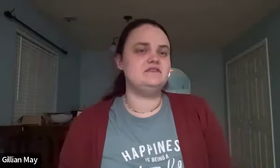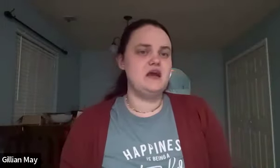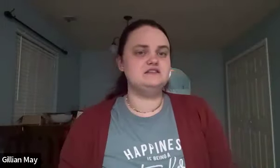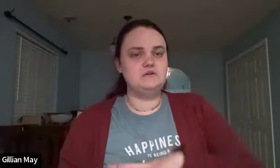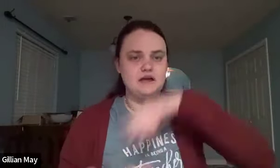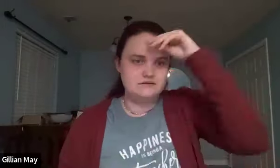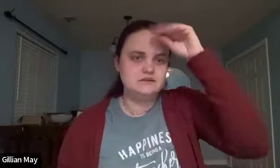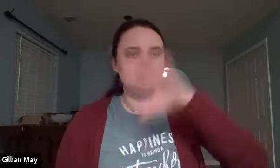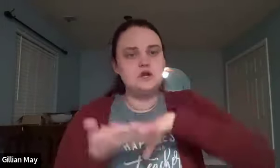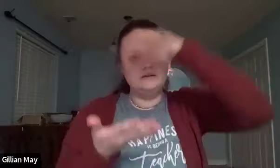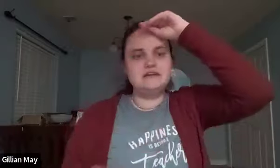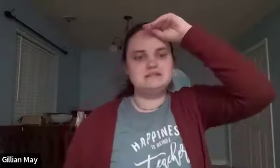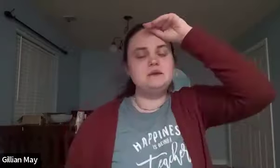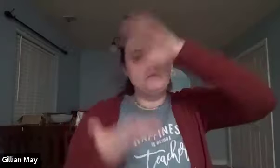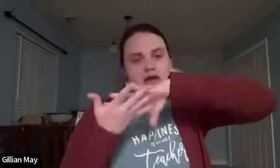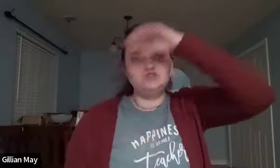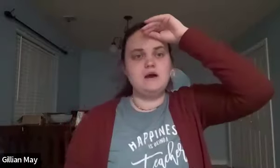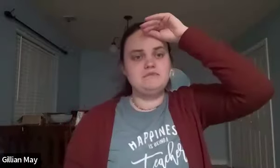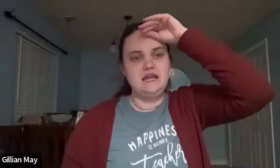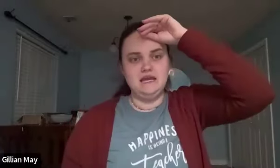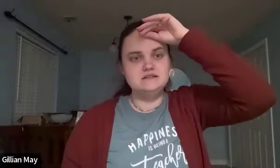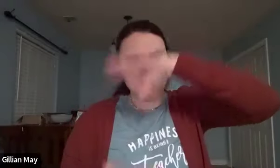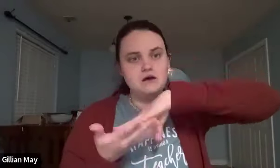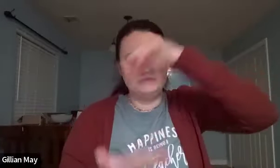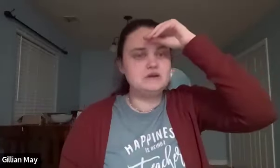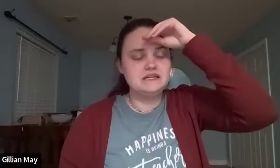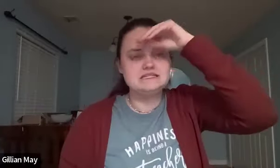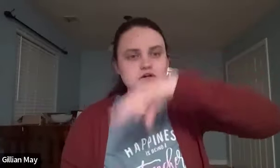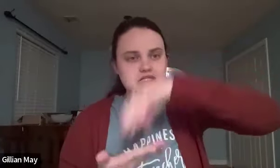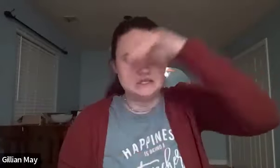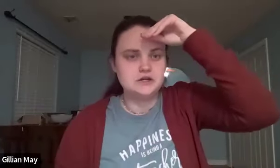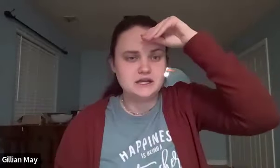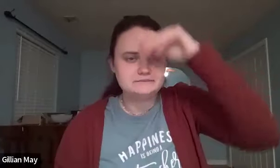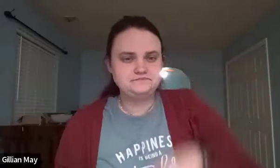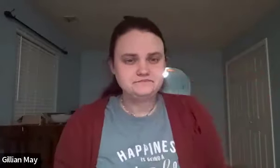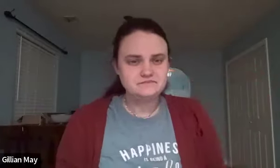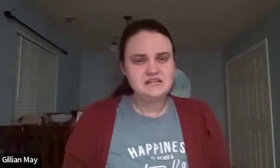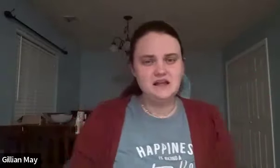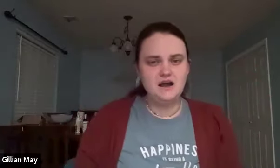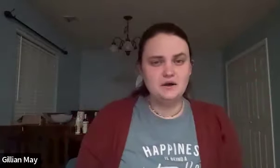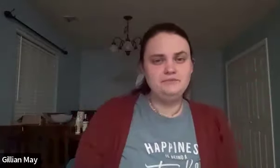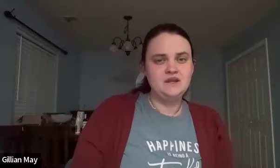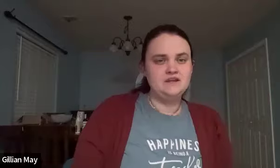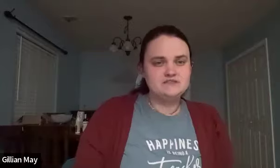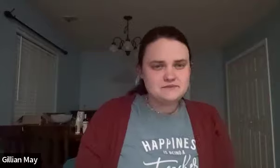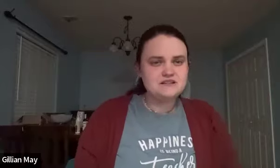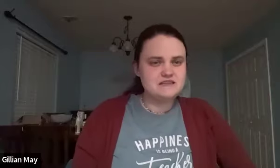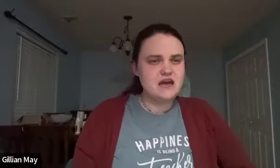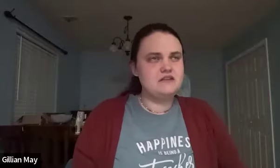that. So like learn, like some people may drop that hand down, but really it still is learning. You typically see that, I